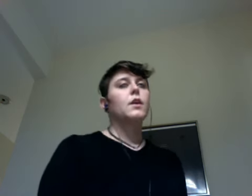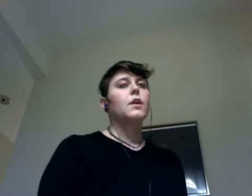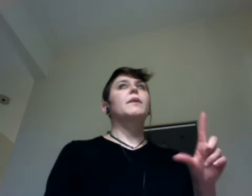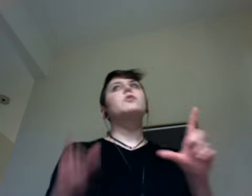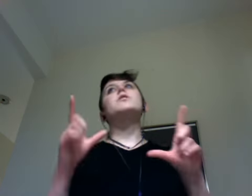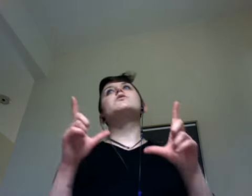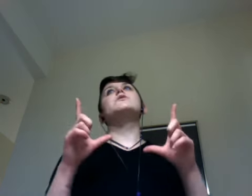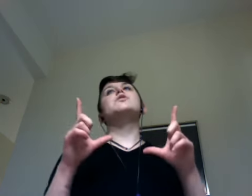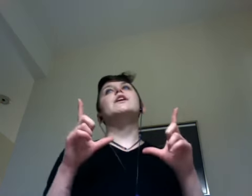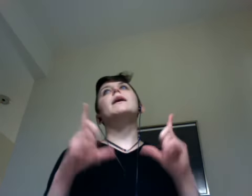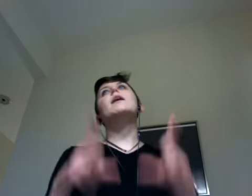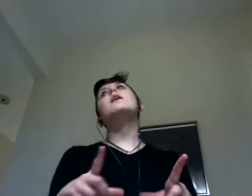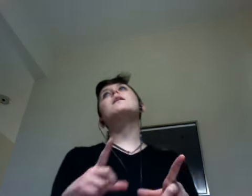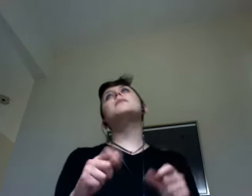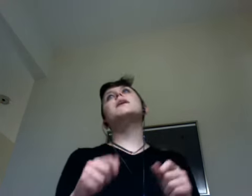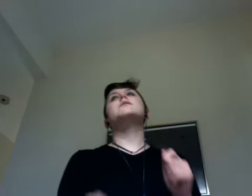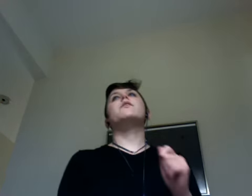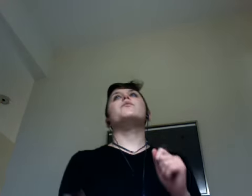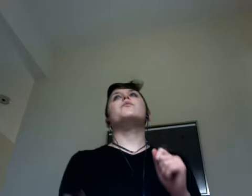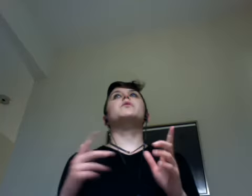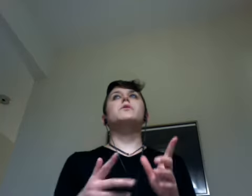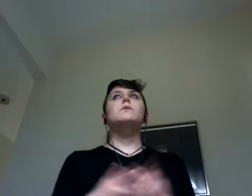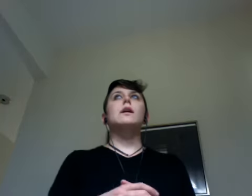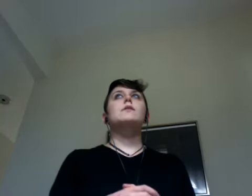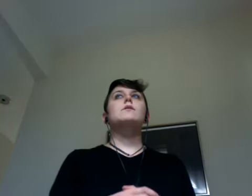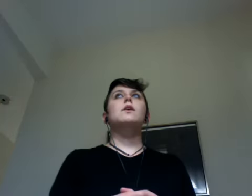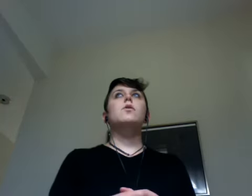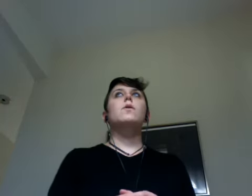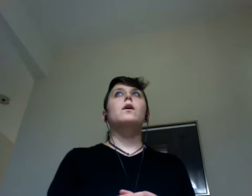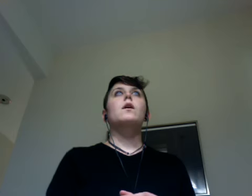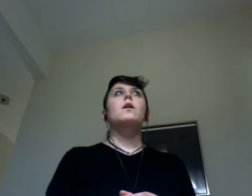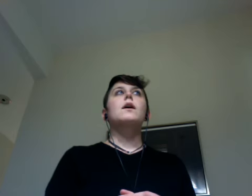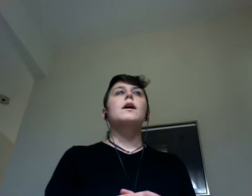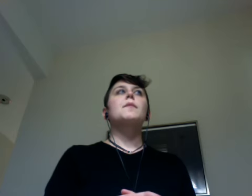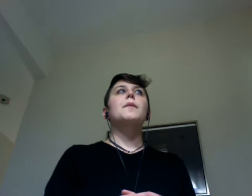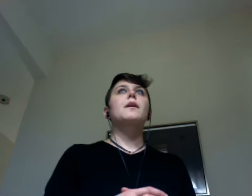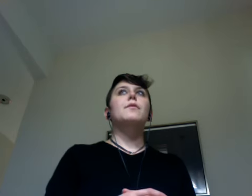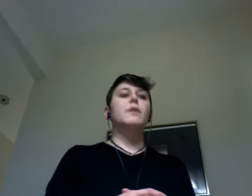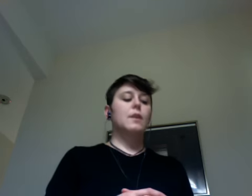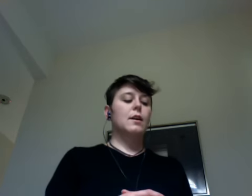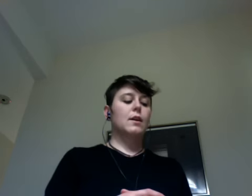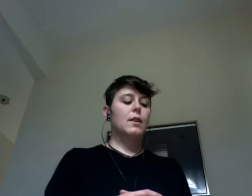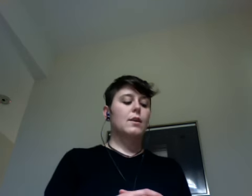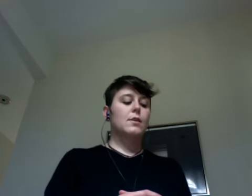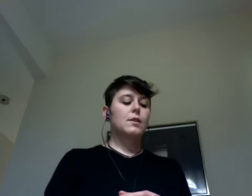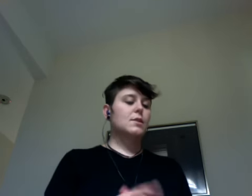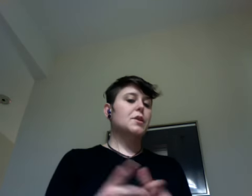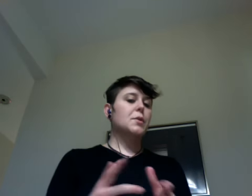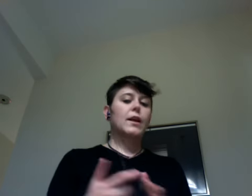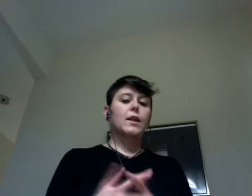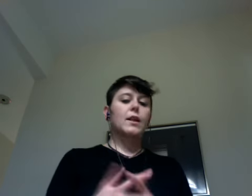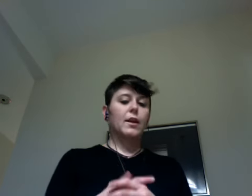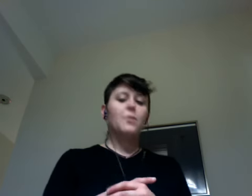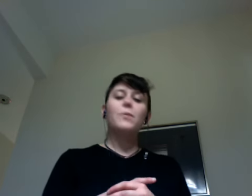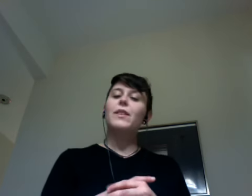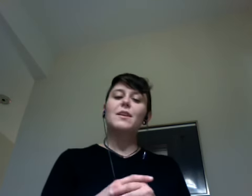you need to make sure to turn the shaker back on because other people are using it. So I think everything in this is theoretically really